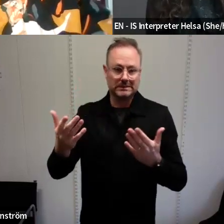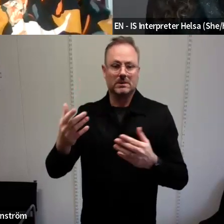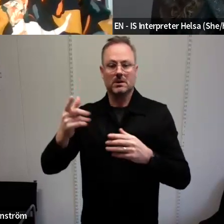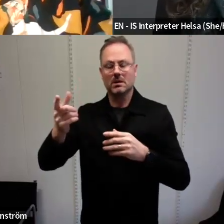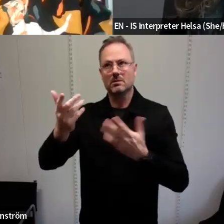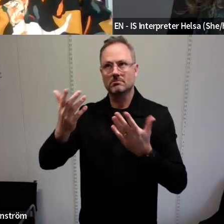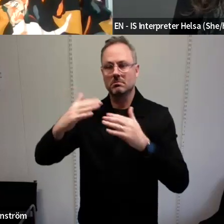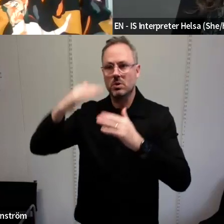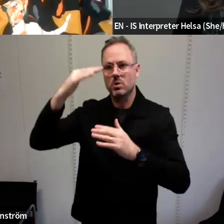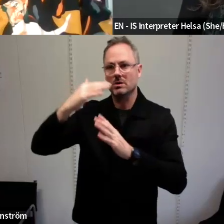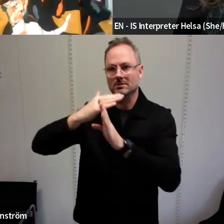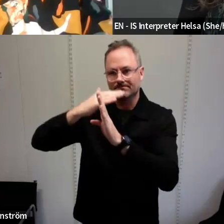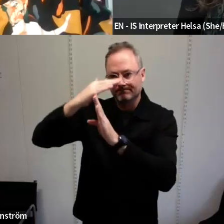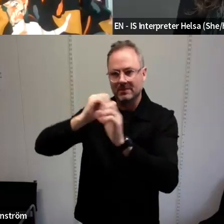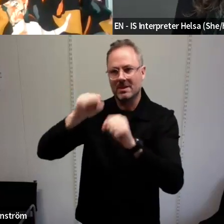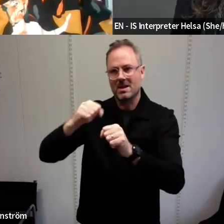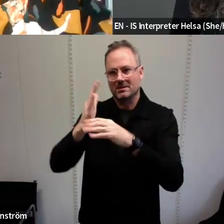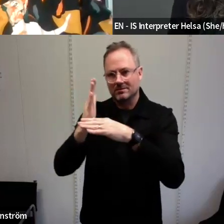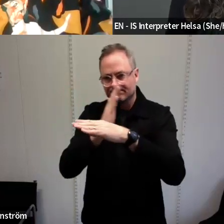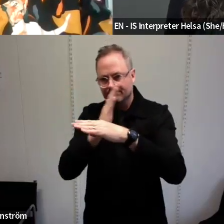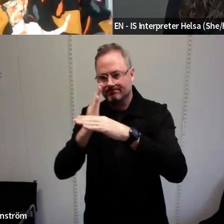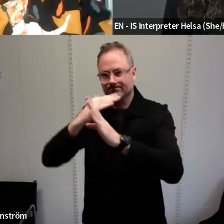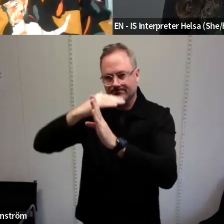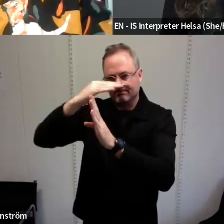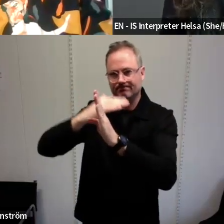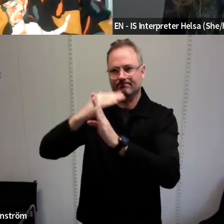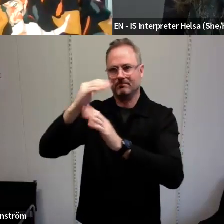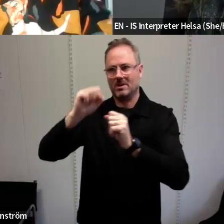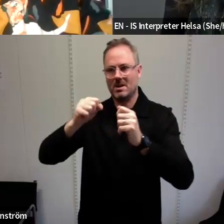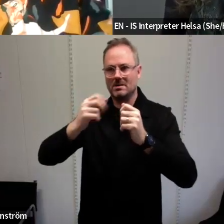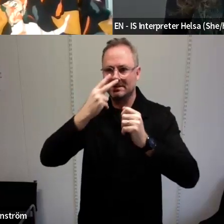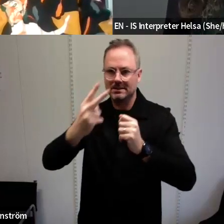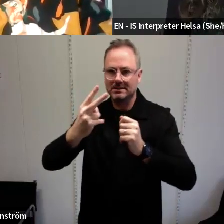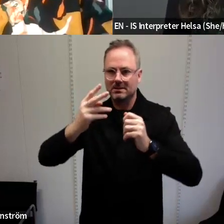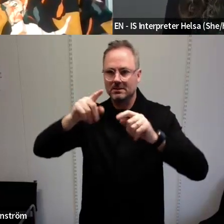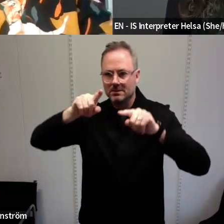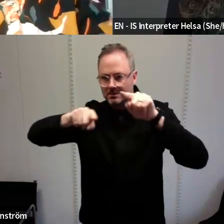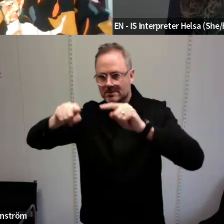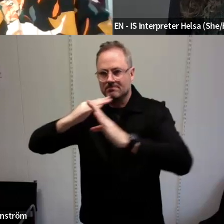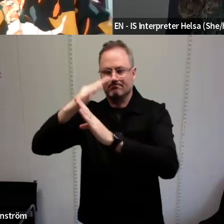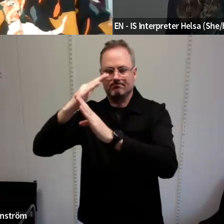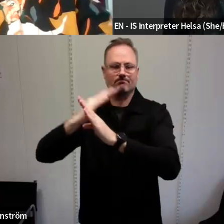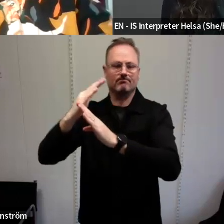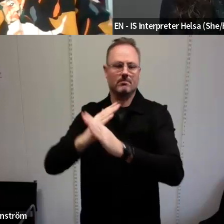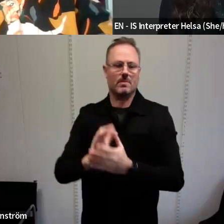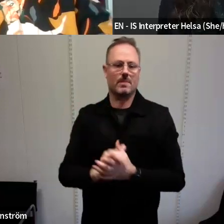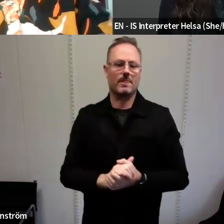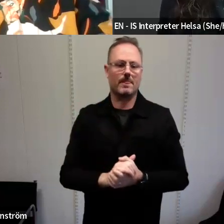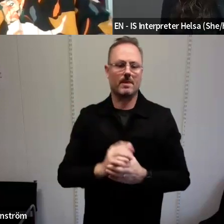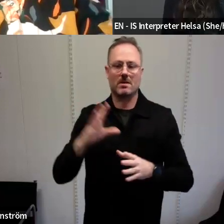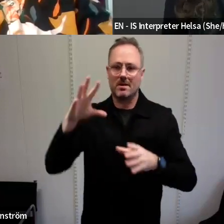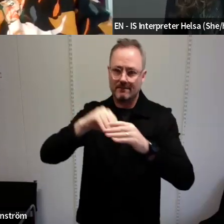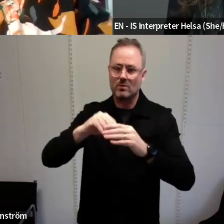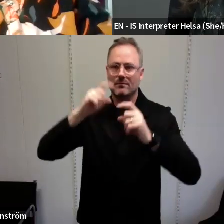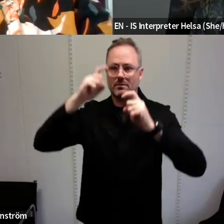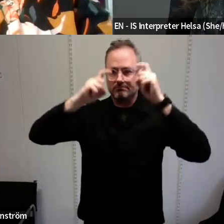SRT. Now, with the second test that we've developed, the SignRep L2, because of the scalability, there is a lot more information being